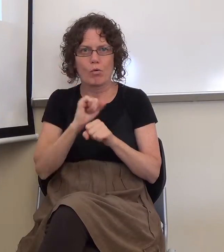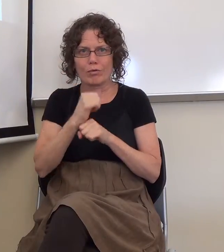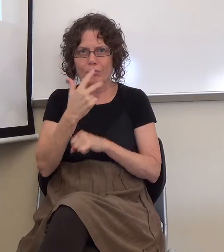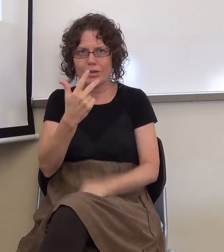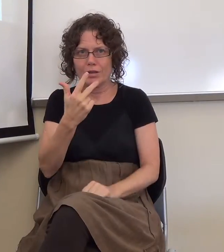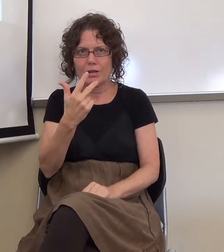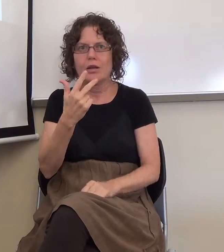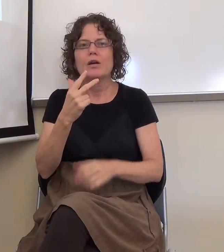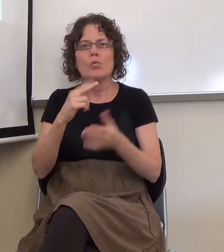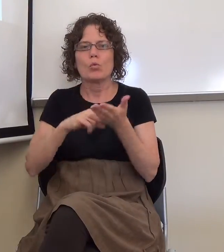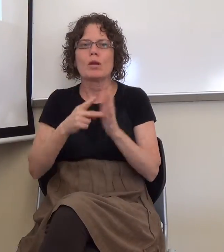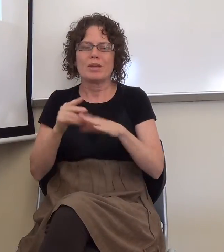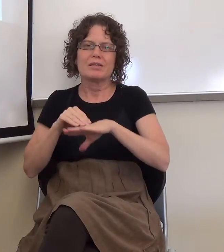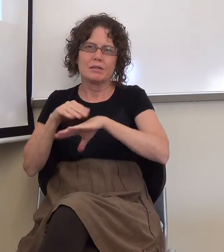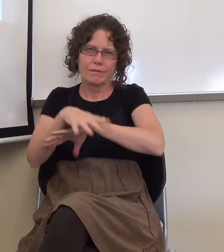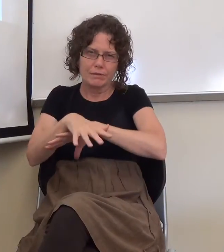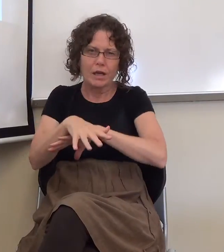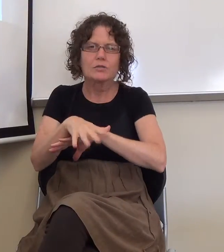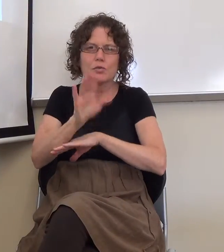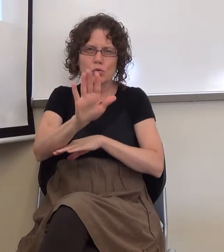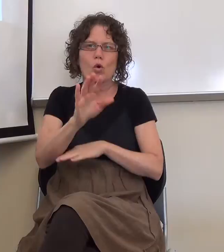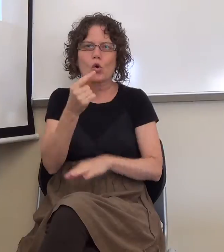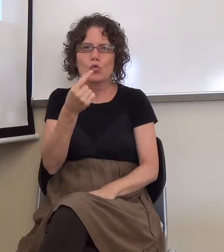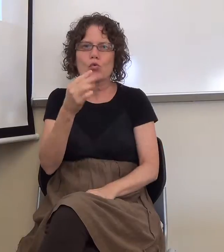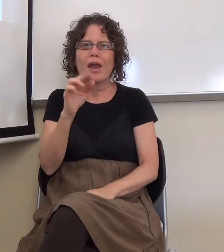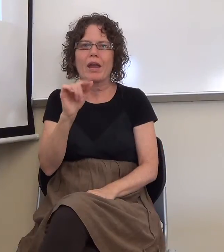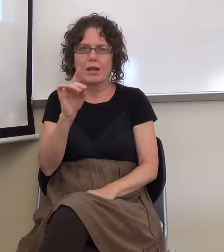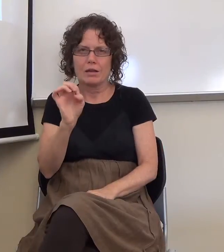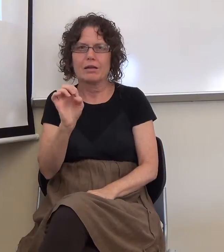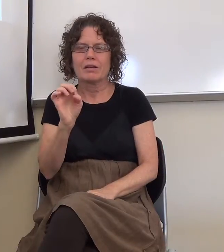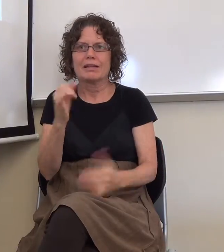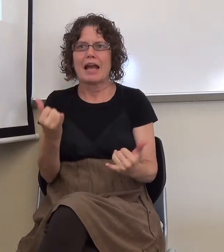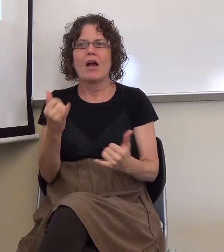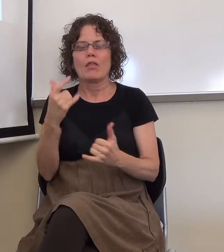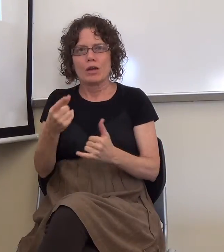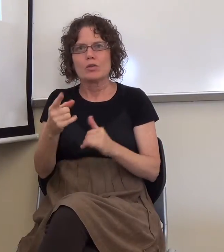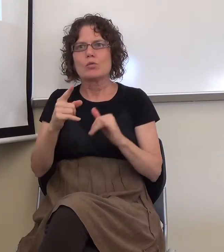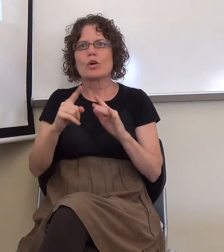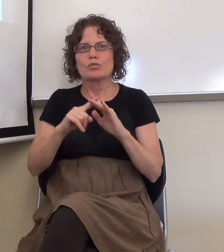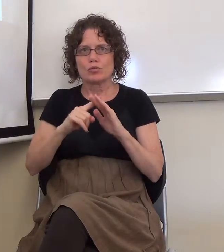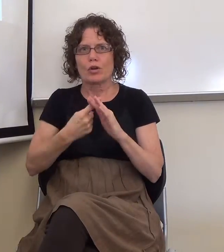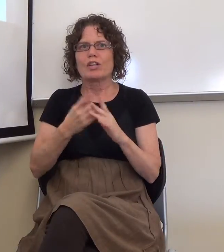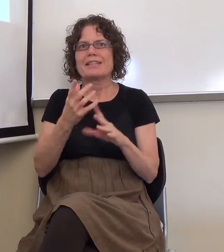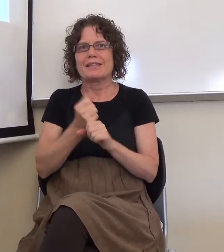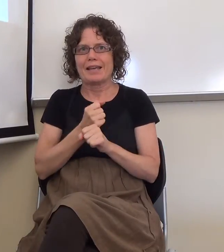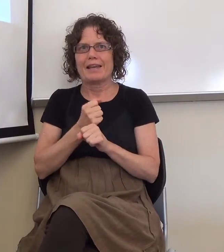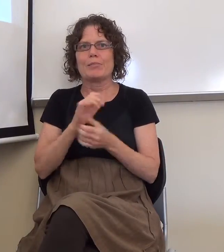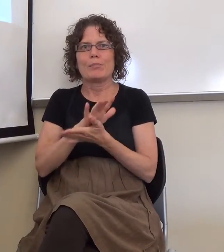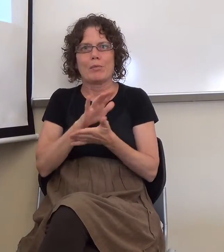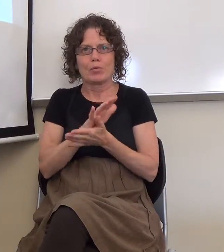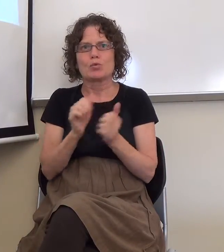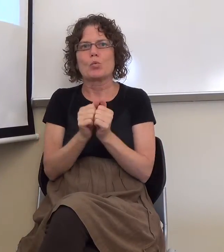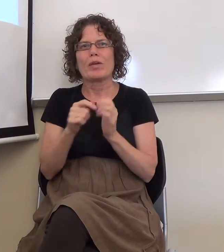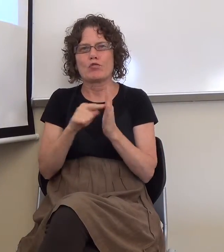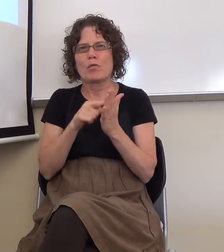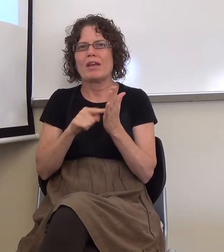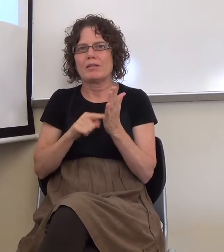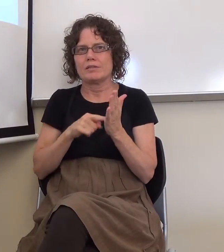grade. Okay, and how all the grades work now that you're starting to get some graded papers back. Okay, so this one